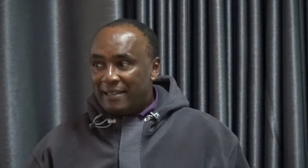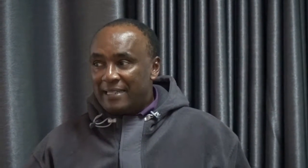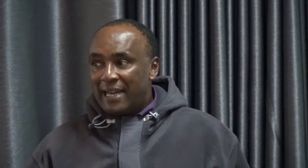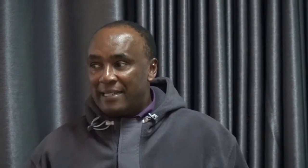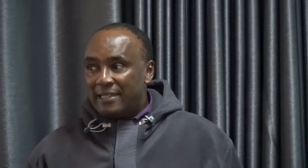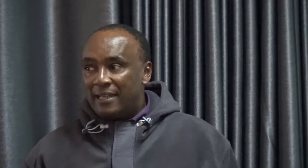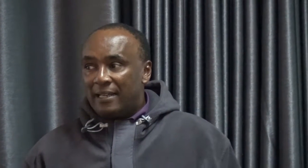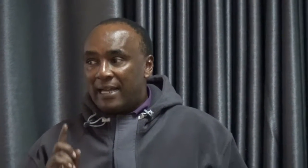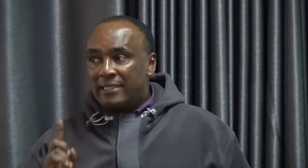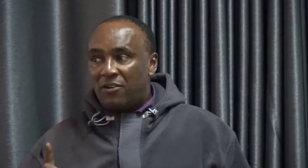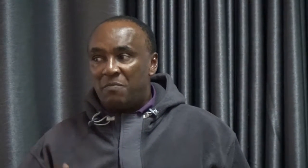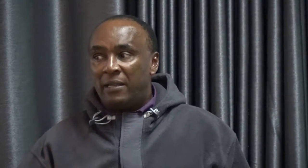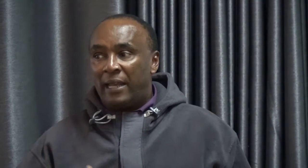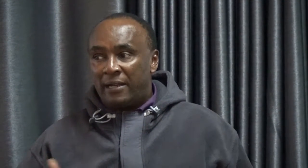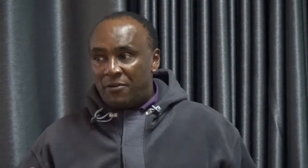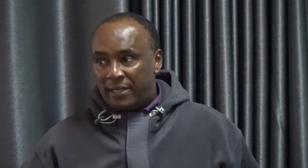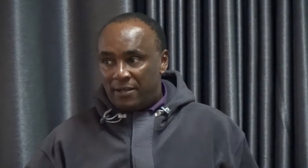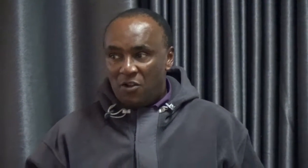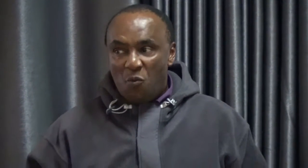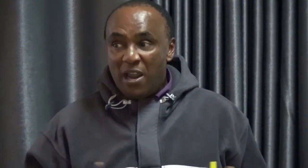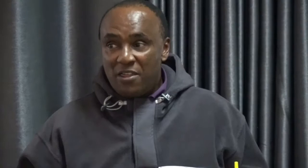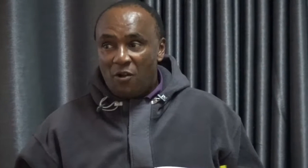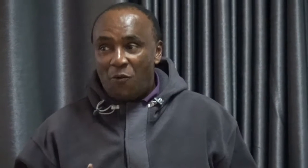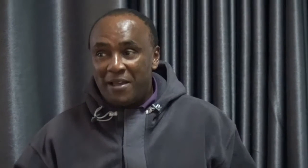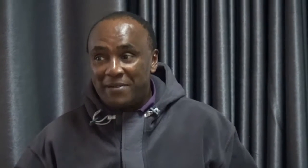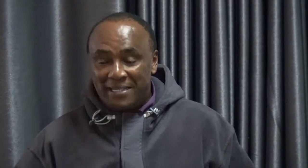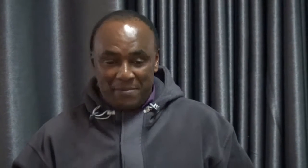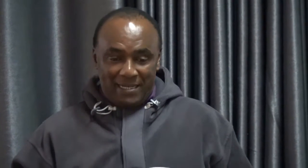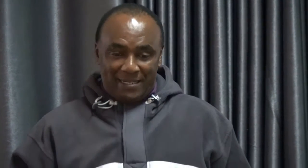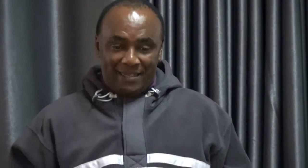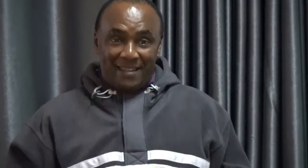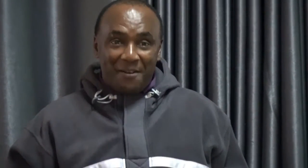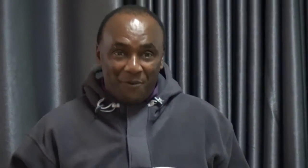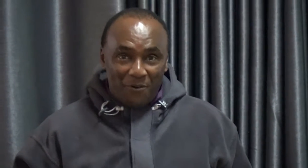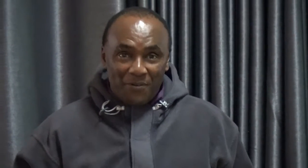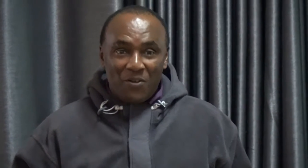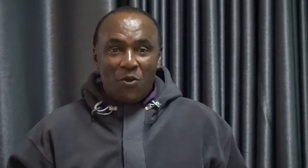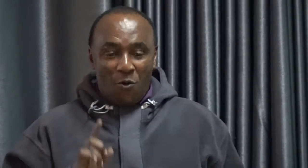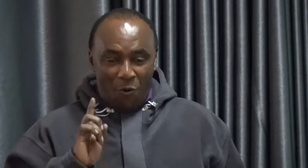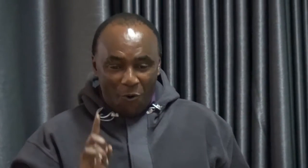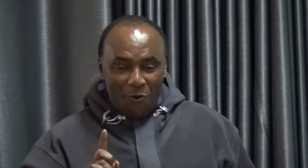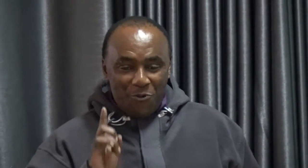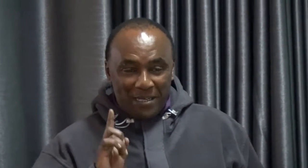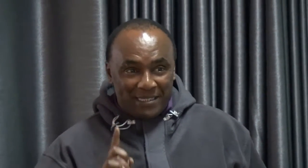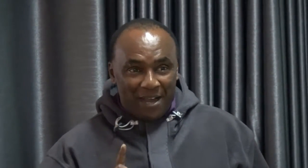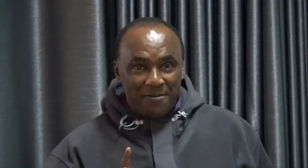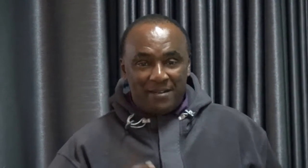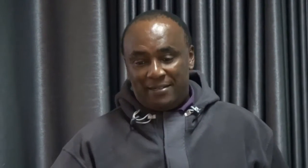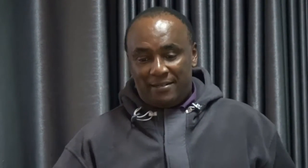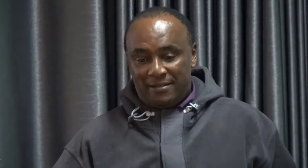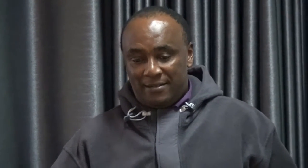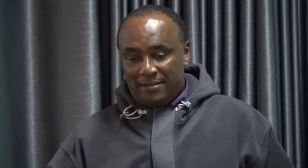despite the challenges that child may encounter, with or without disability. Therefore, who your